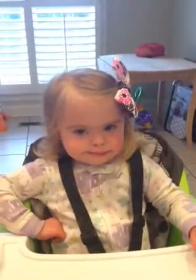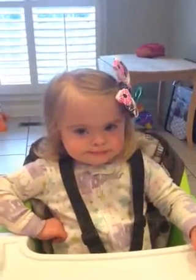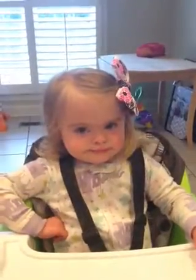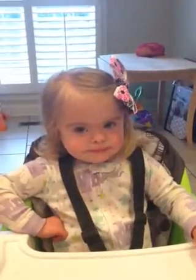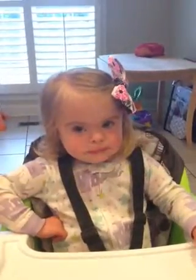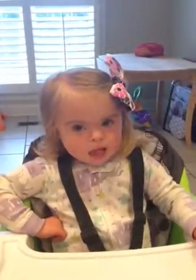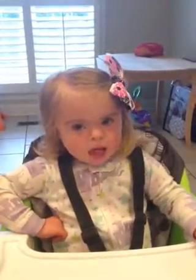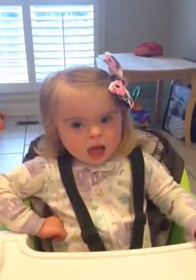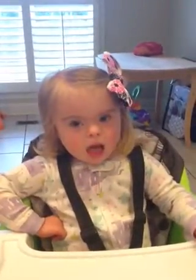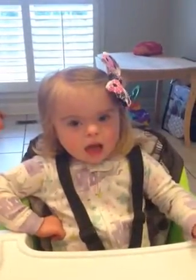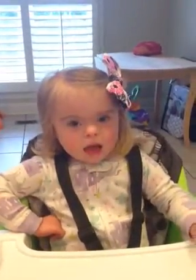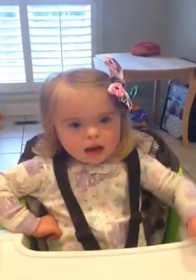say outside.